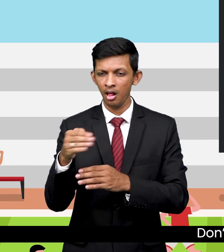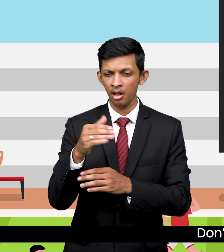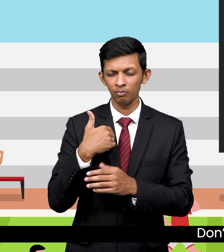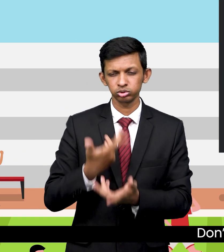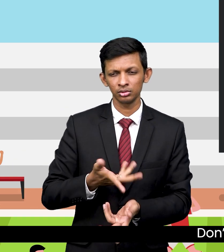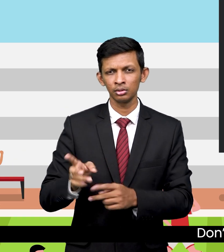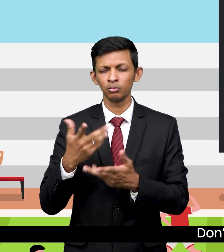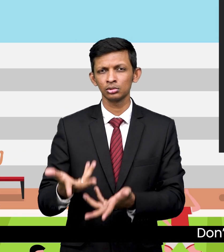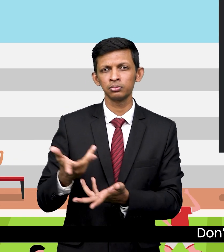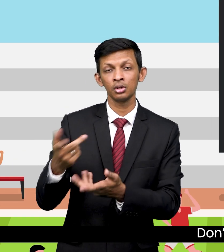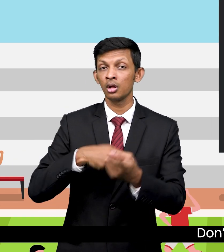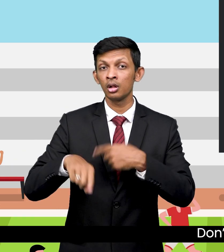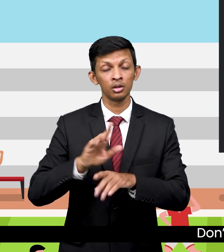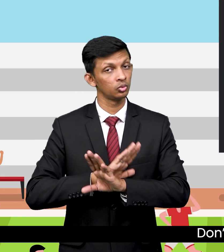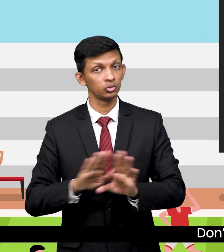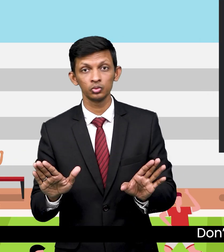don't cheat,